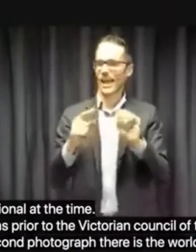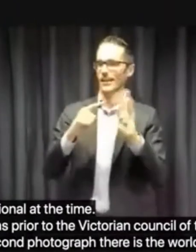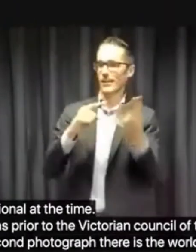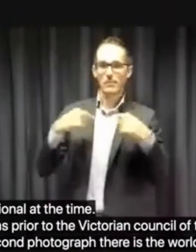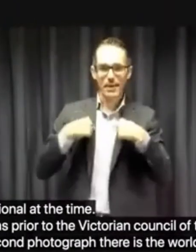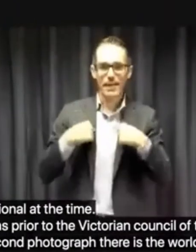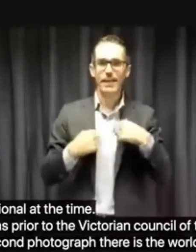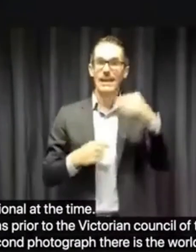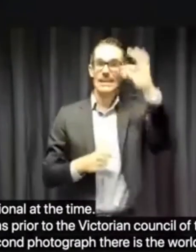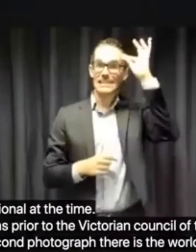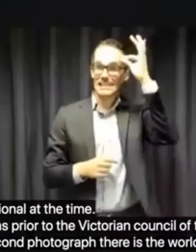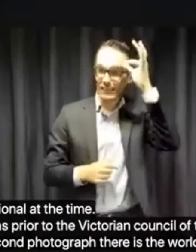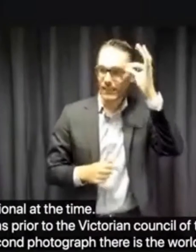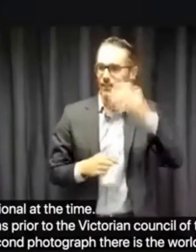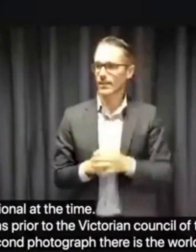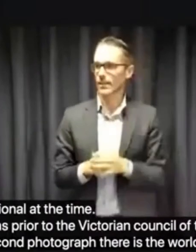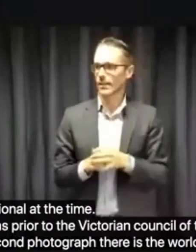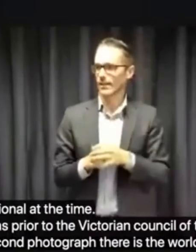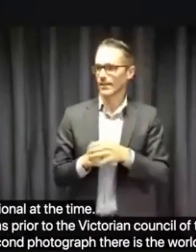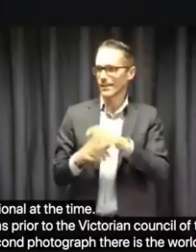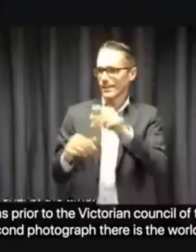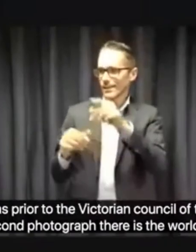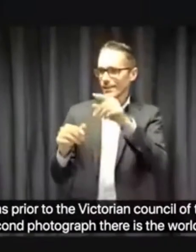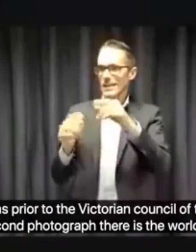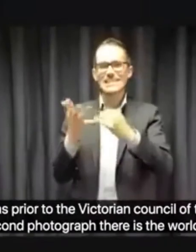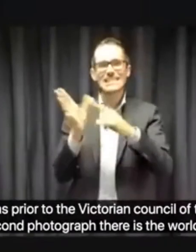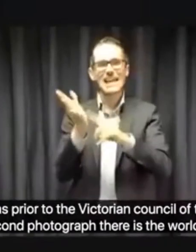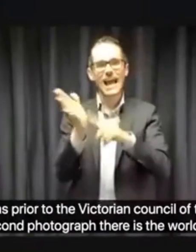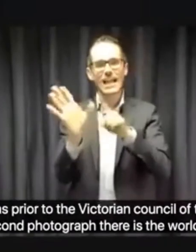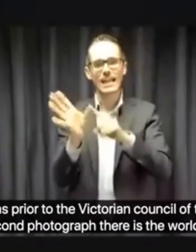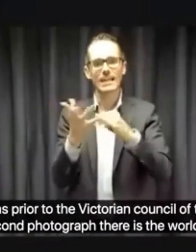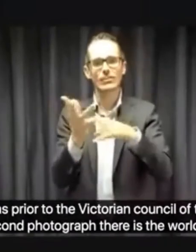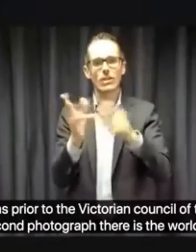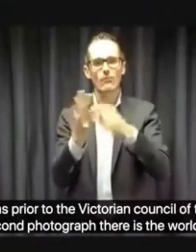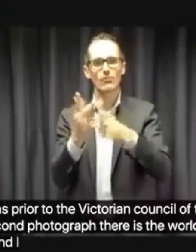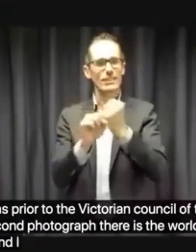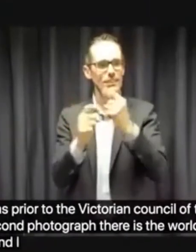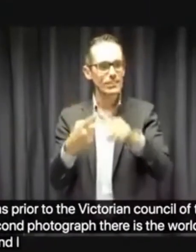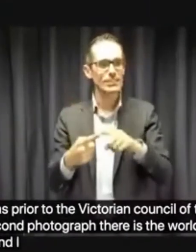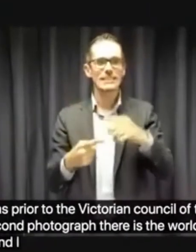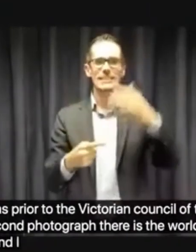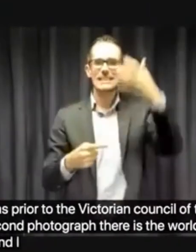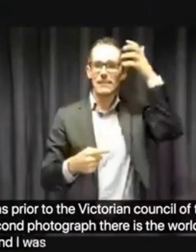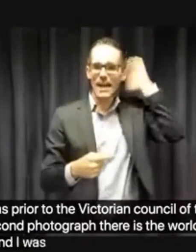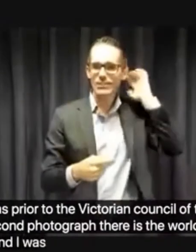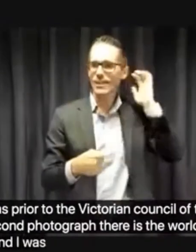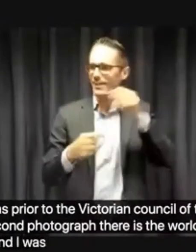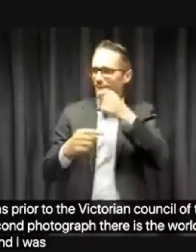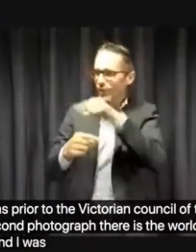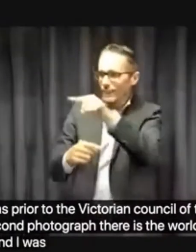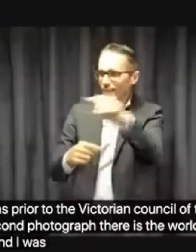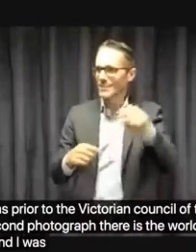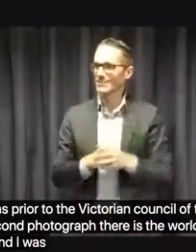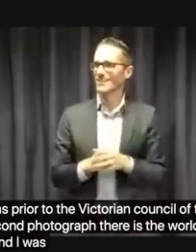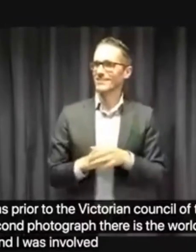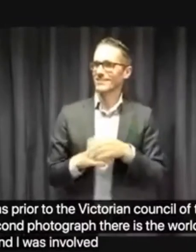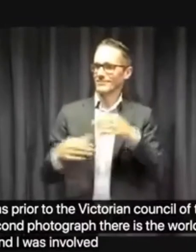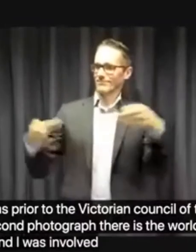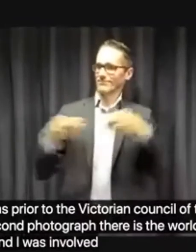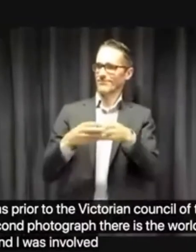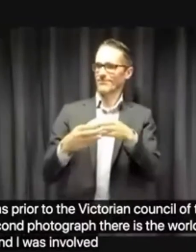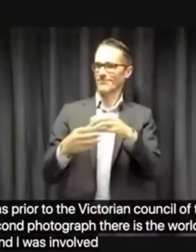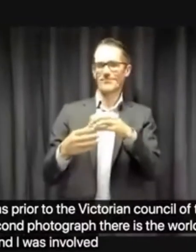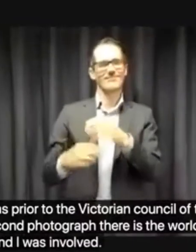you like. I was involved simply because as some of you may recognise, selling Strawbridge to